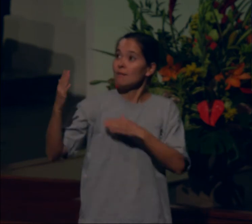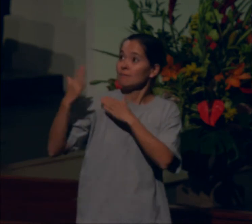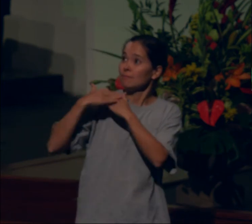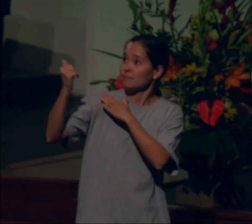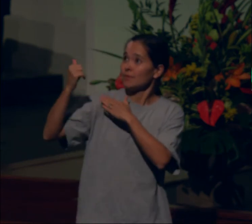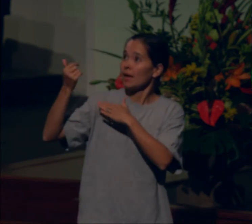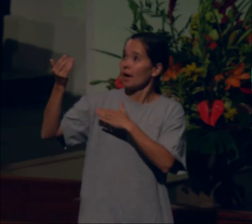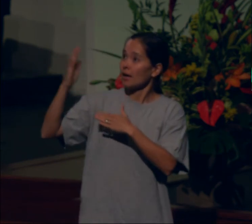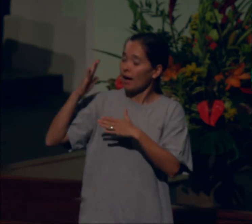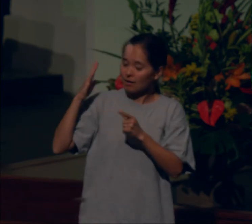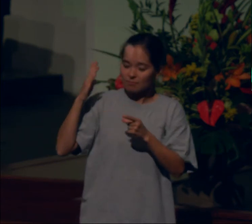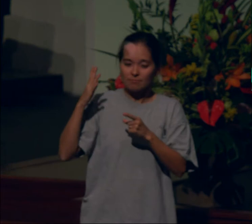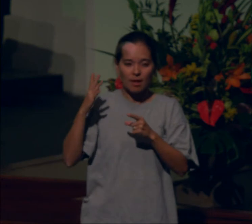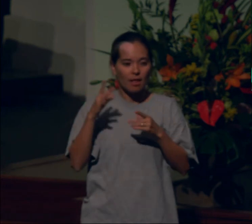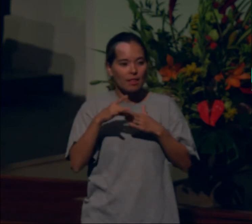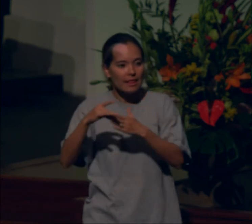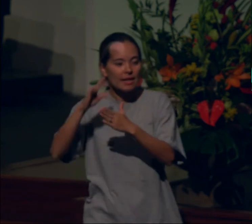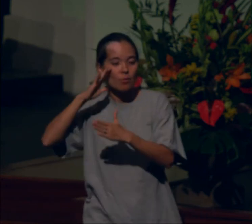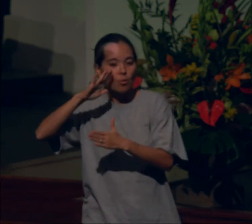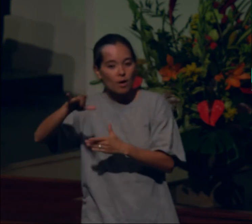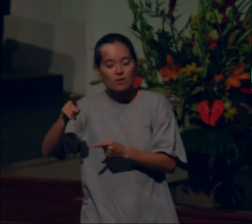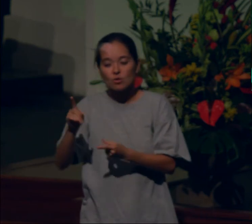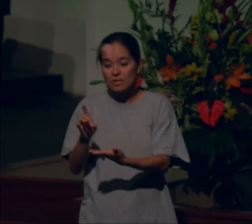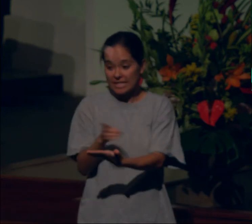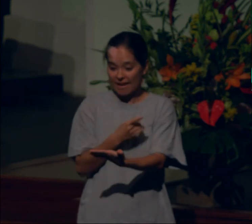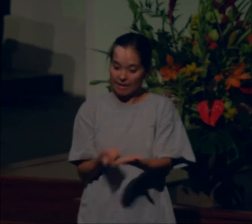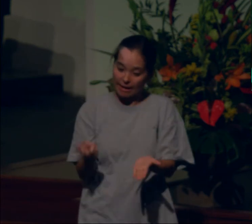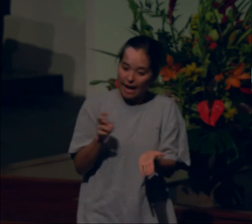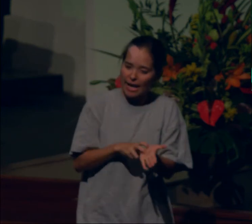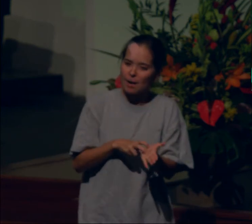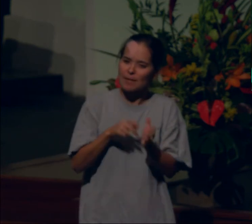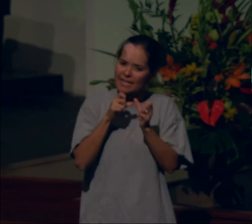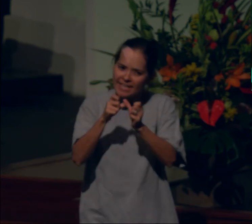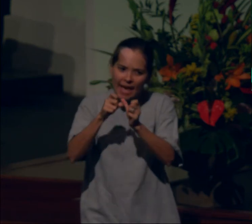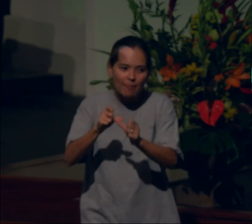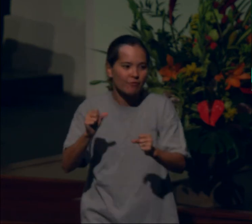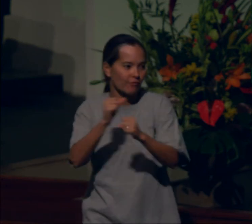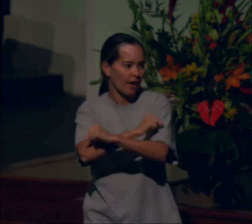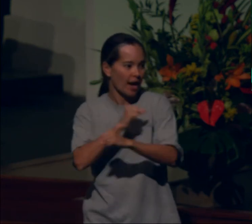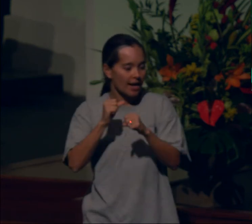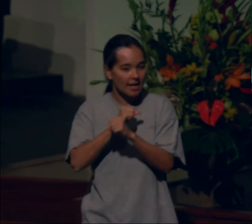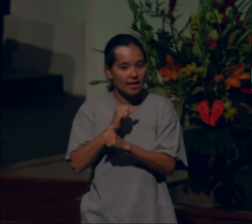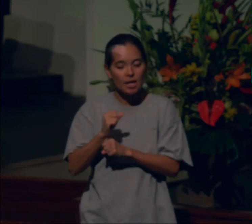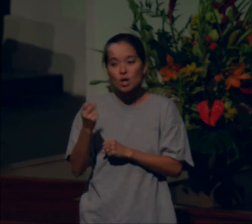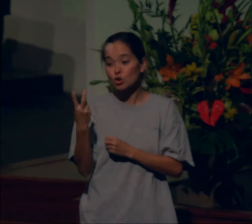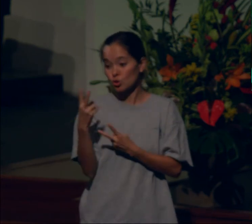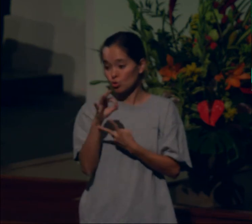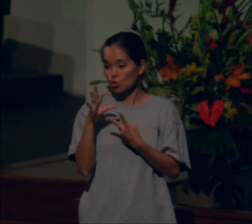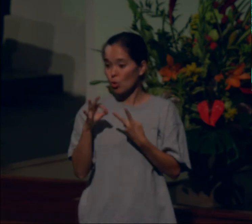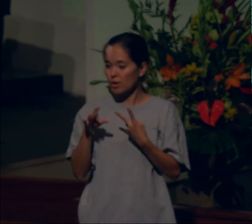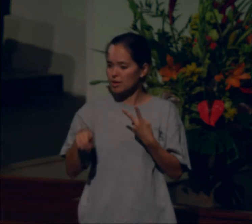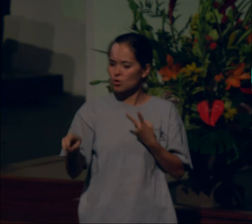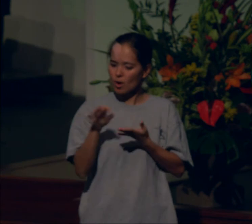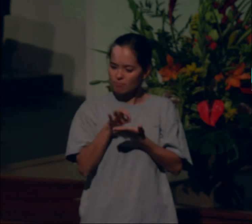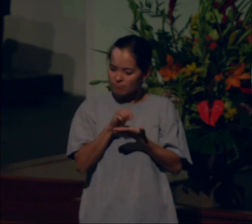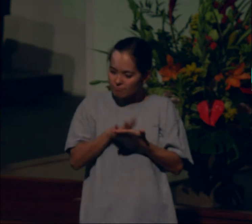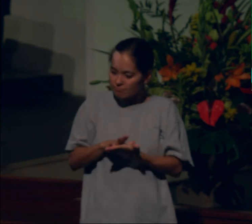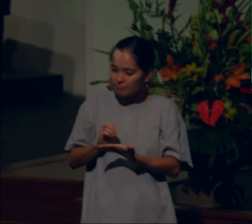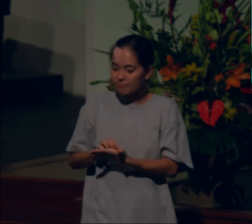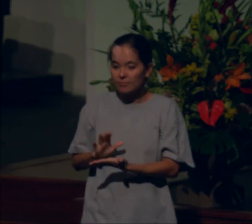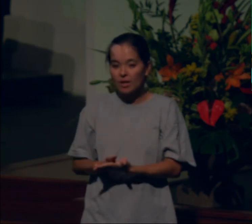when that word came to fruition. And David got up and he kept fighting, because the two choices you just filled out on your card is